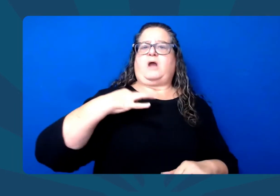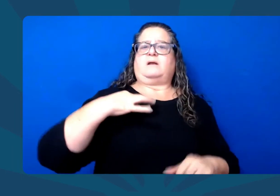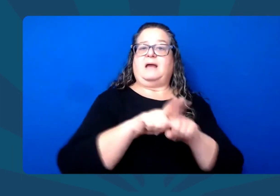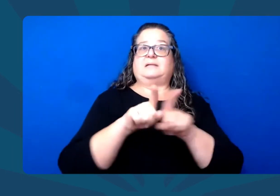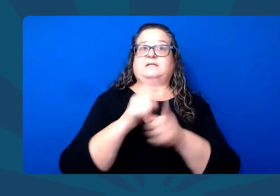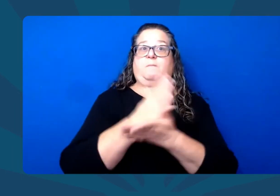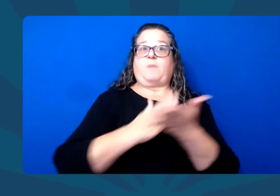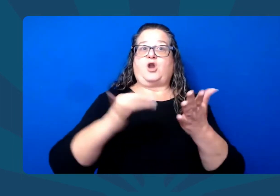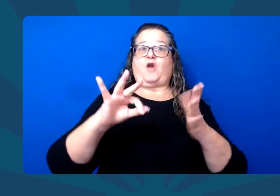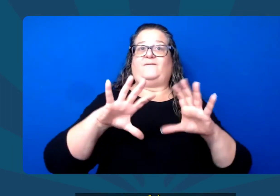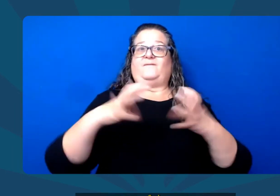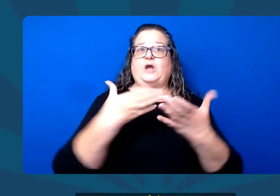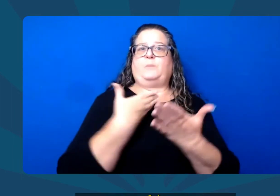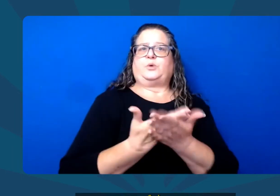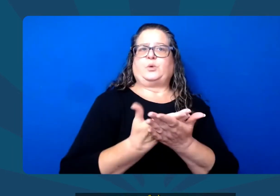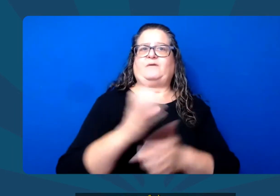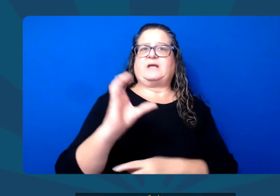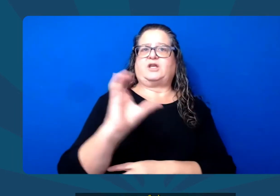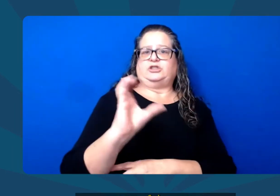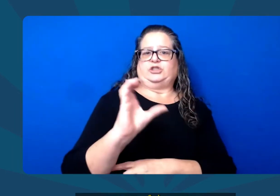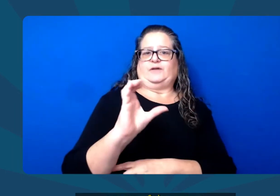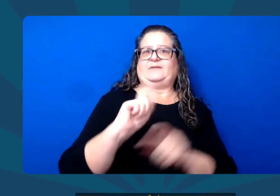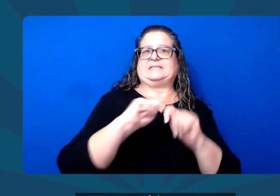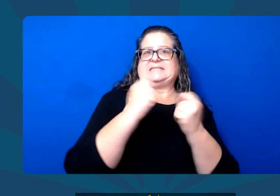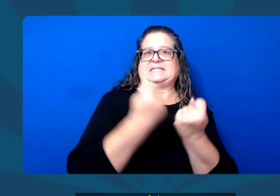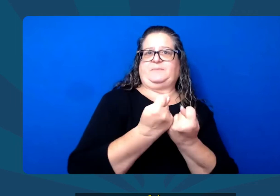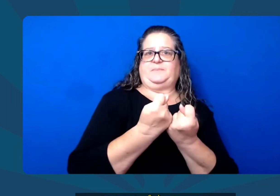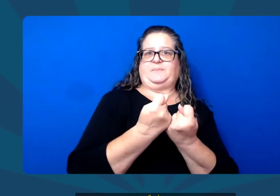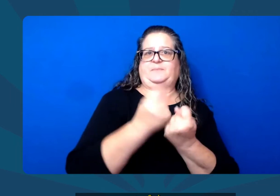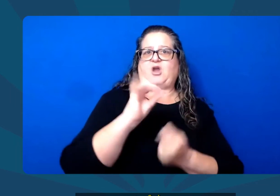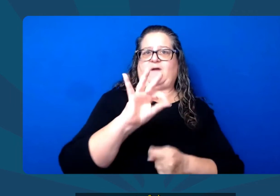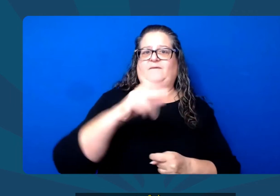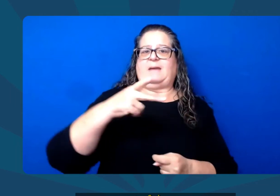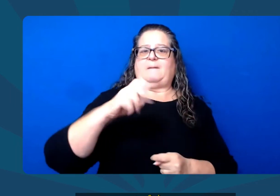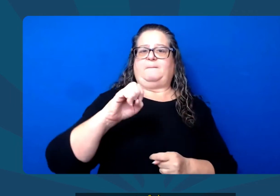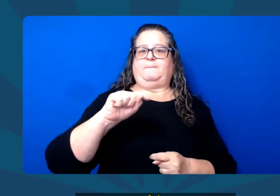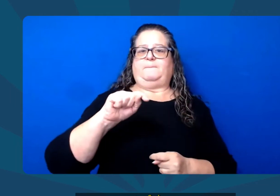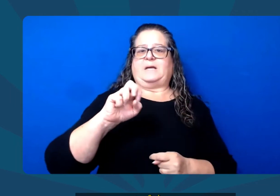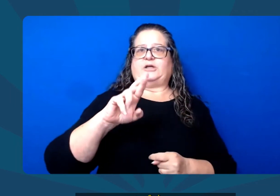I'm proud to be running as part of the proven conservative team